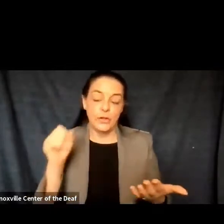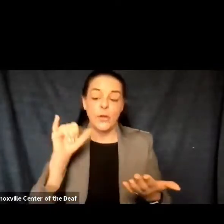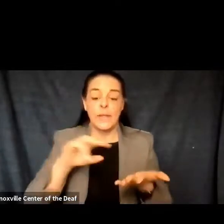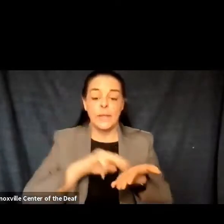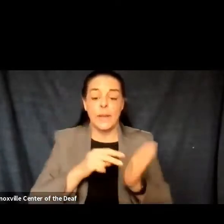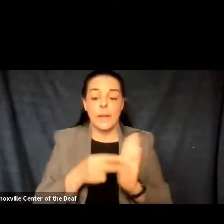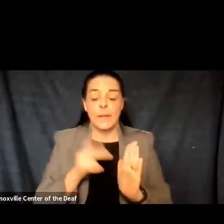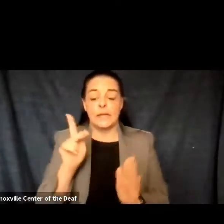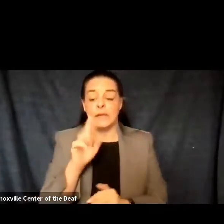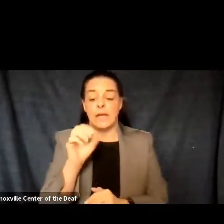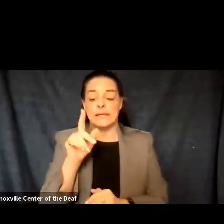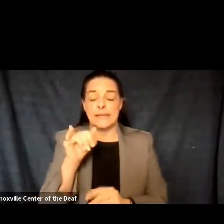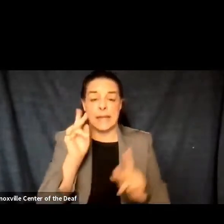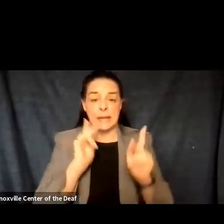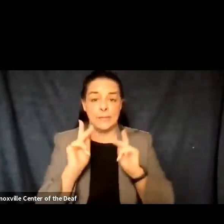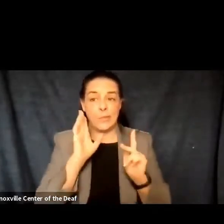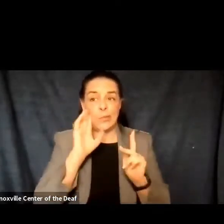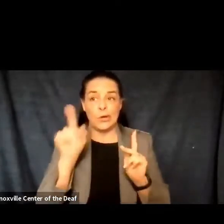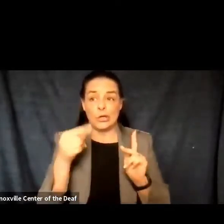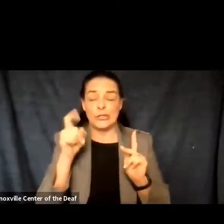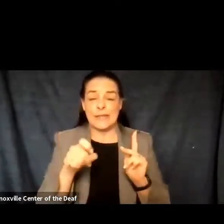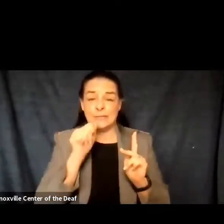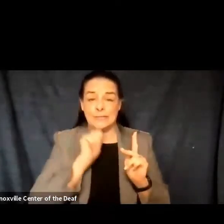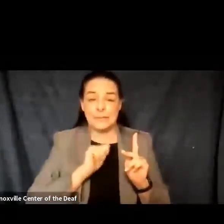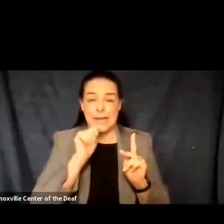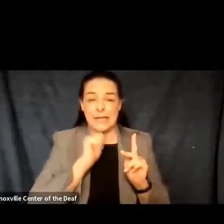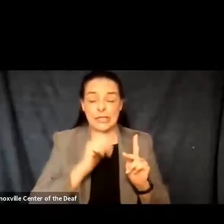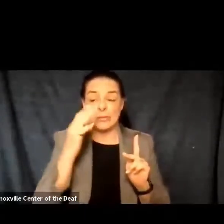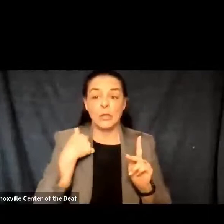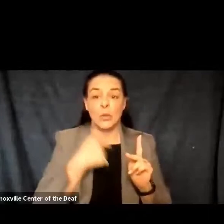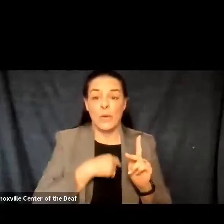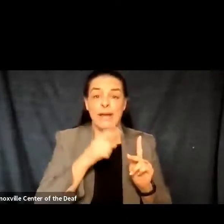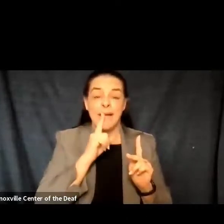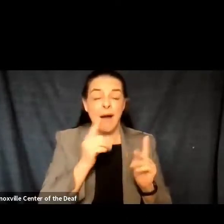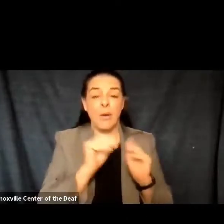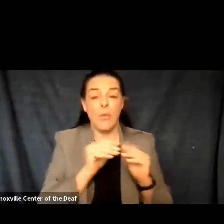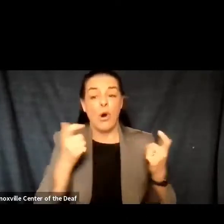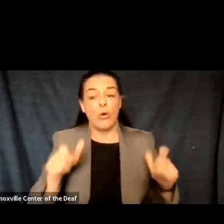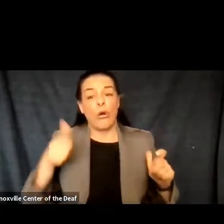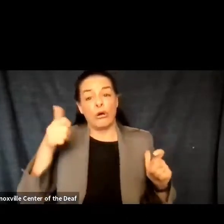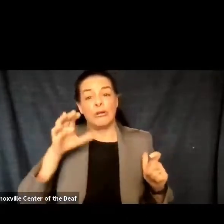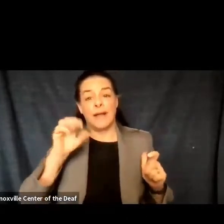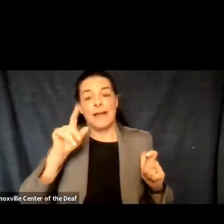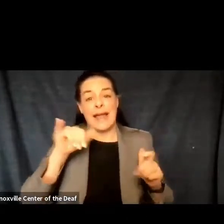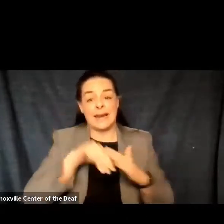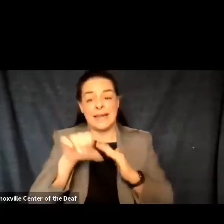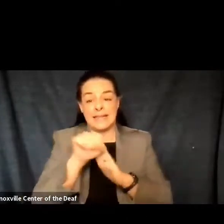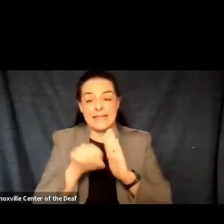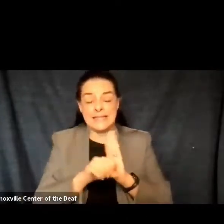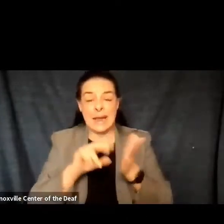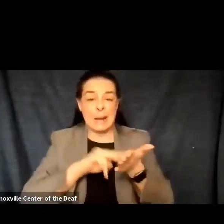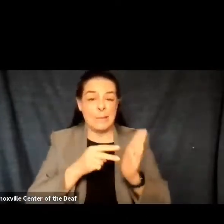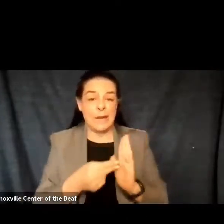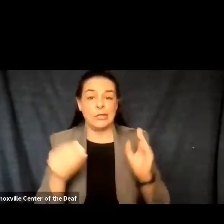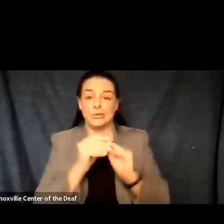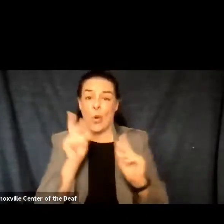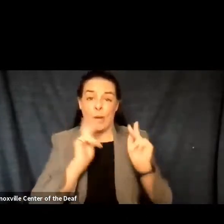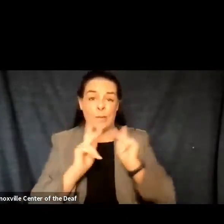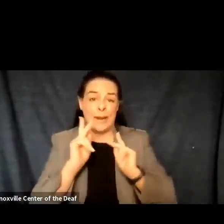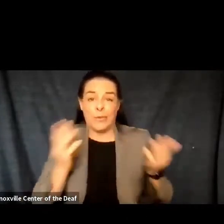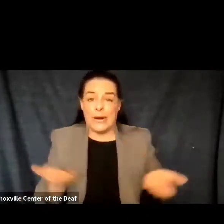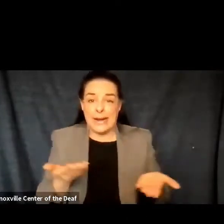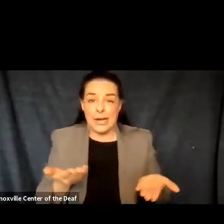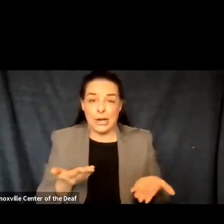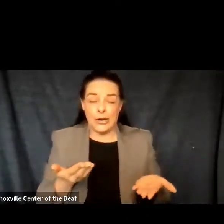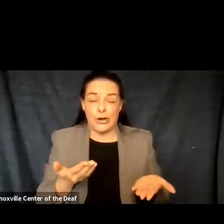County citizens, are just going to have to be patient, because we are one of the larger counties in the state, which means there's just more people to move through. And so we ask that